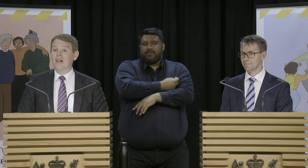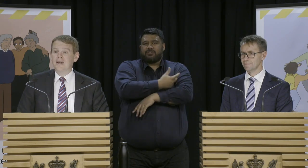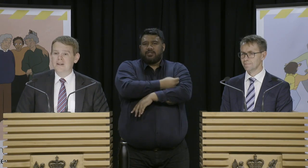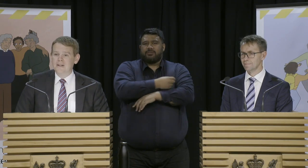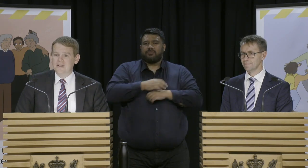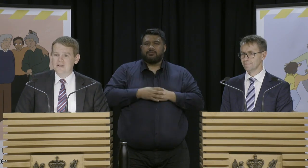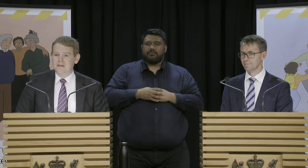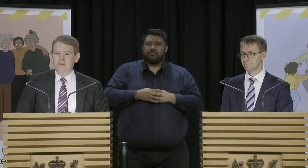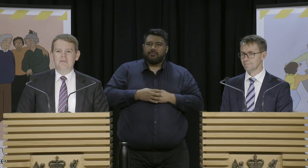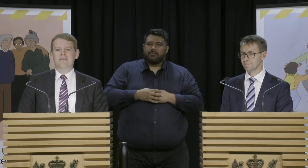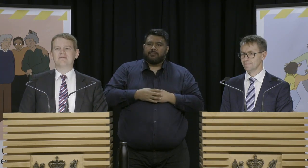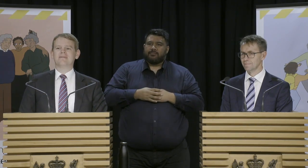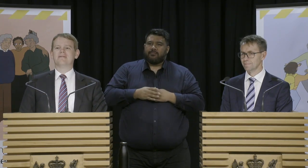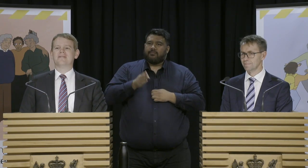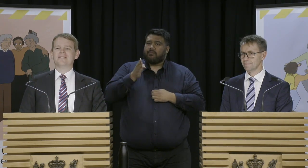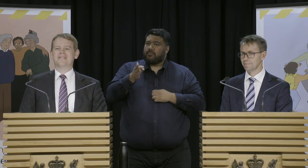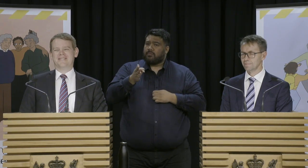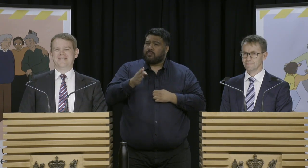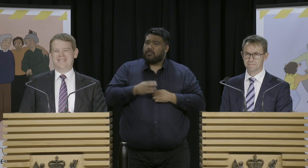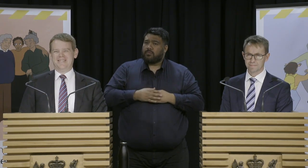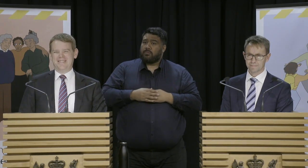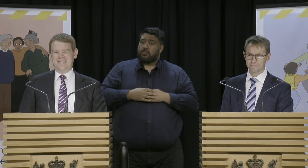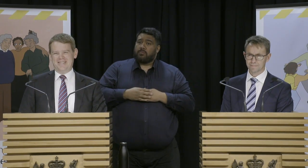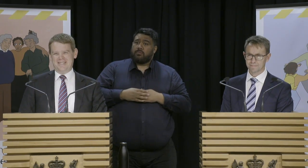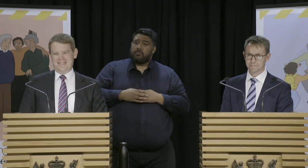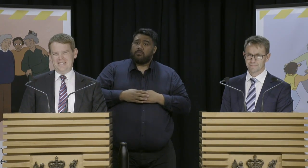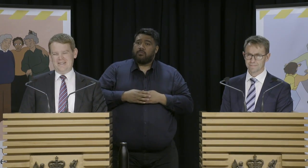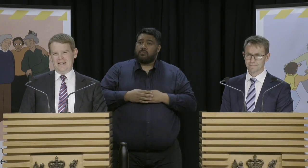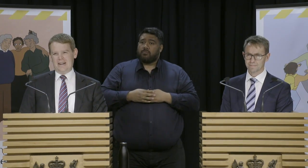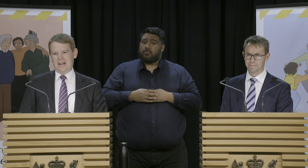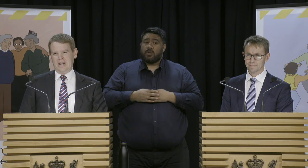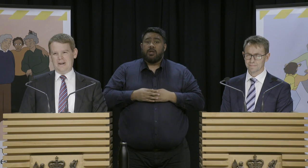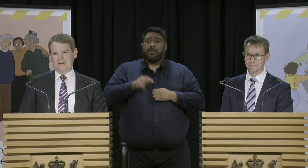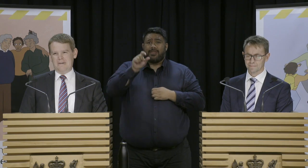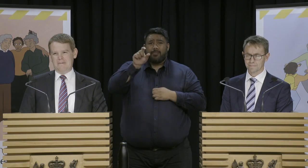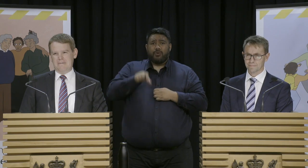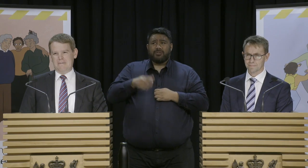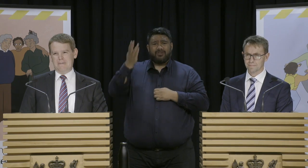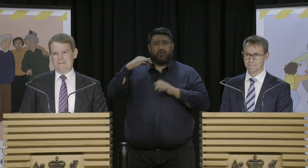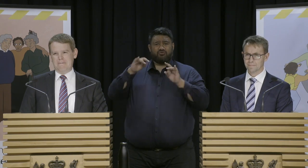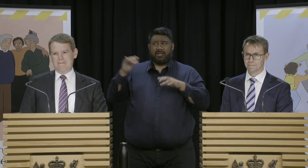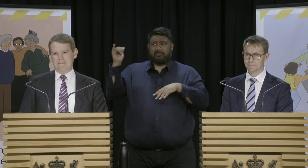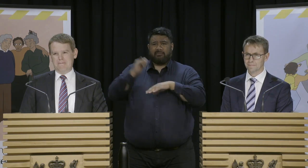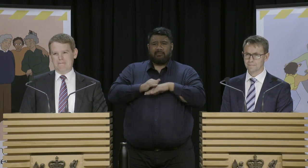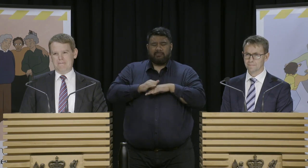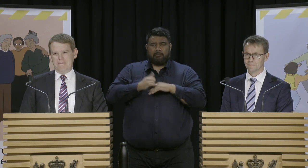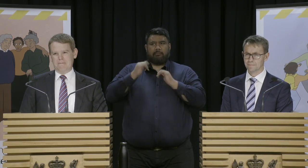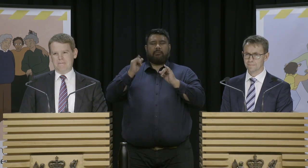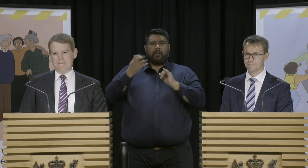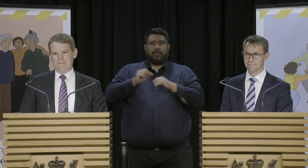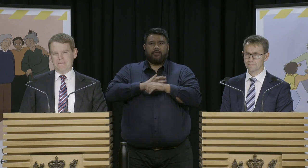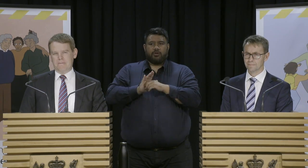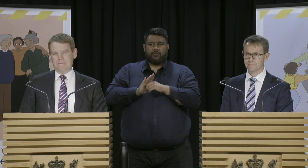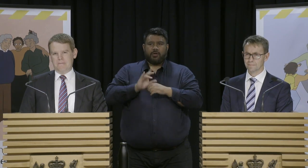Sorry? So for the Australian traveller on the weekend, were there any issues with contact tracing Australian tourists